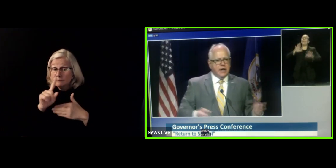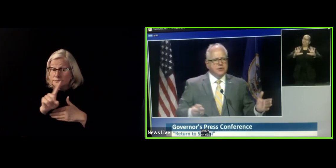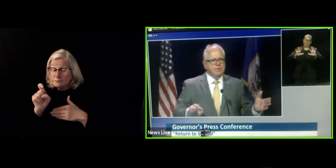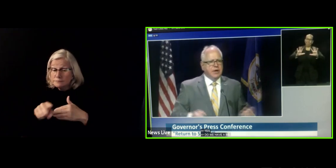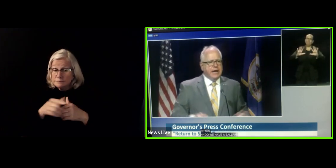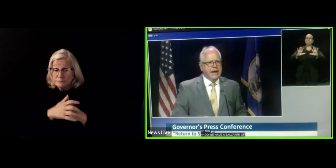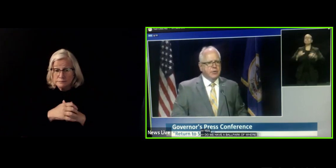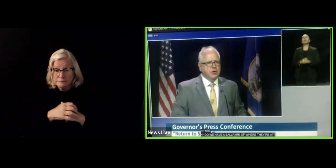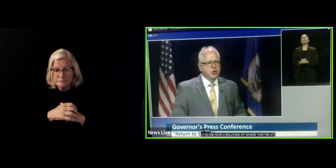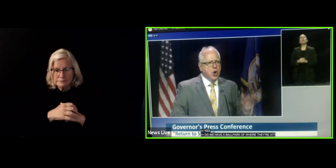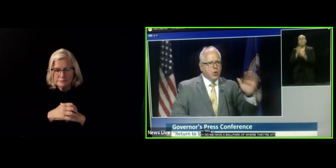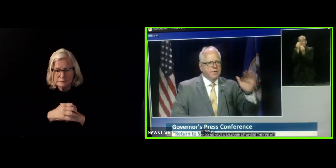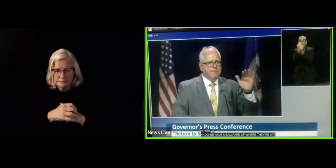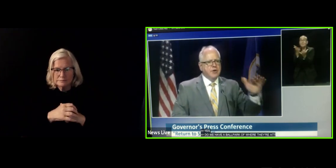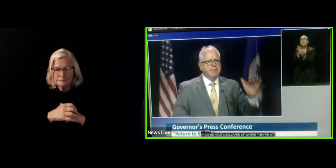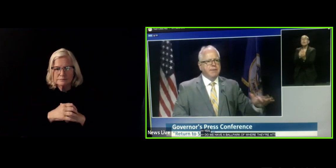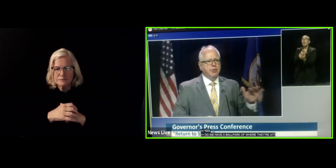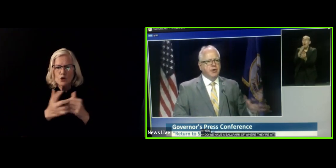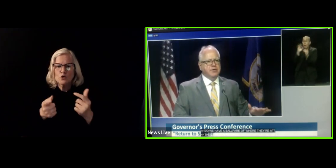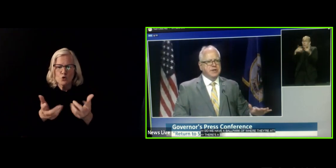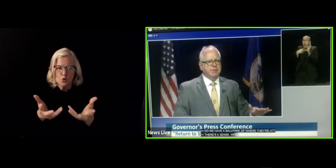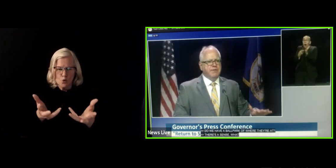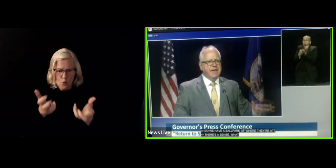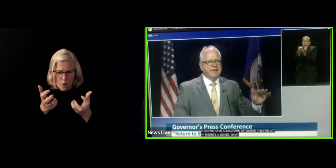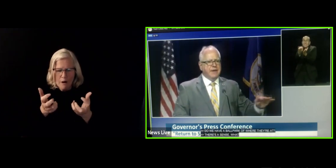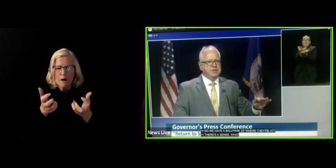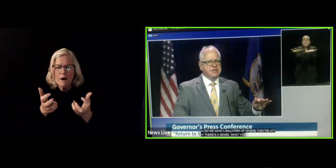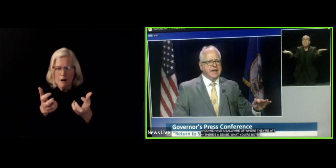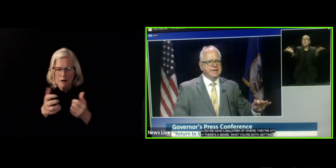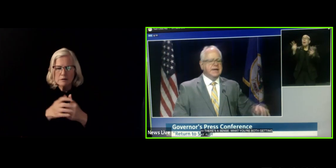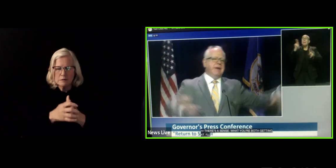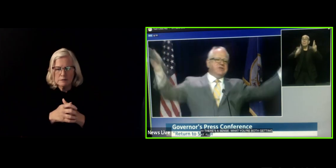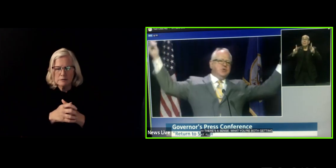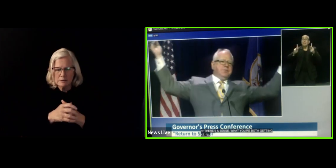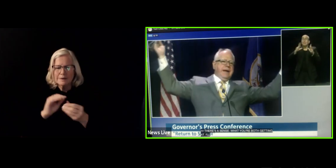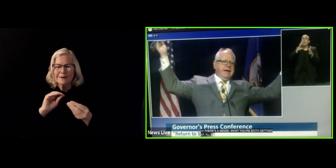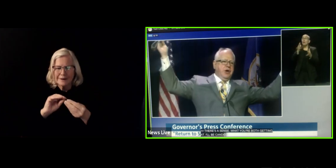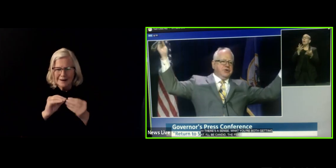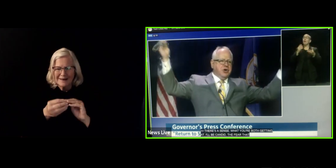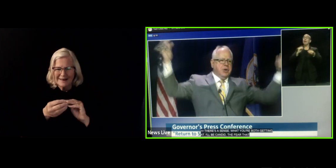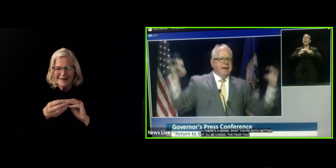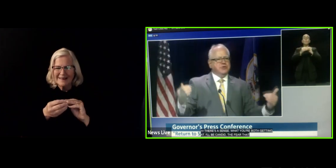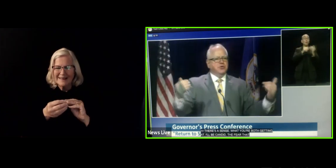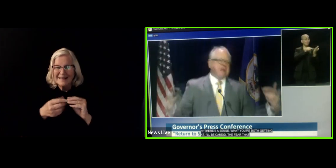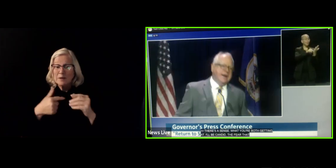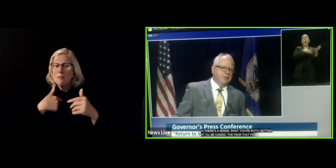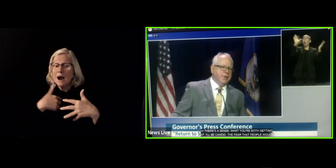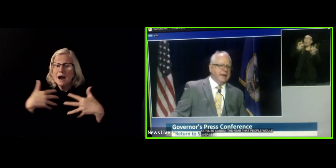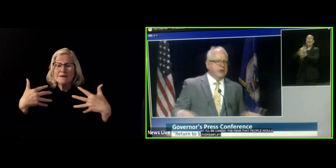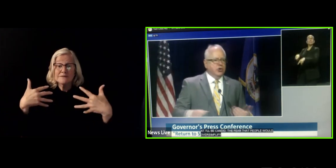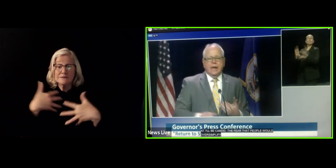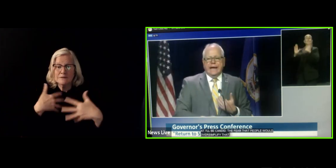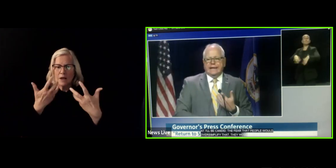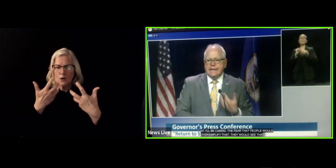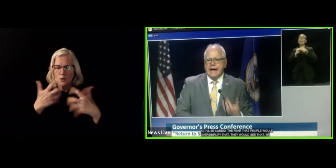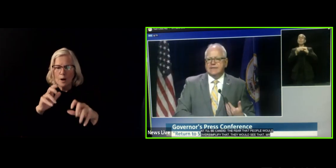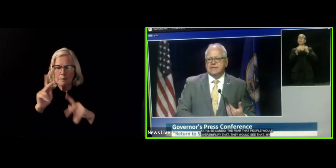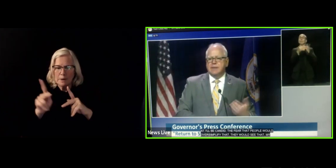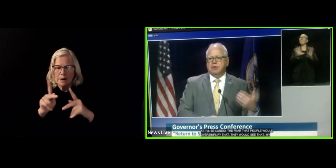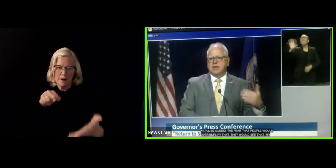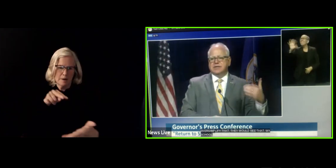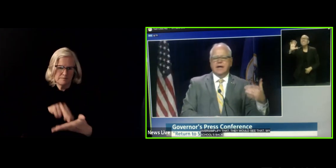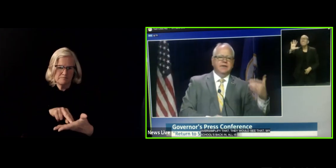I'll just be very candid with you, where the fear that people would oversimplify that, they would see that and say, my school's back in, all is good. My school's not in, what am I going to do? It's not